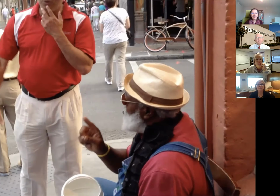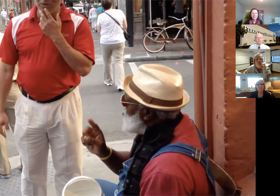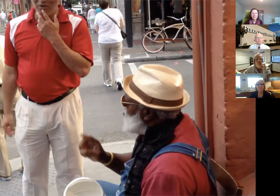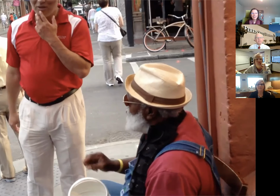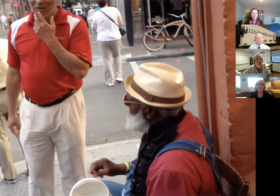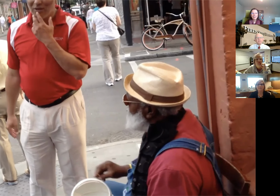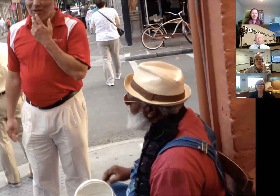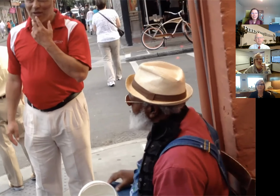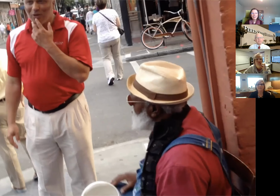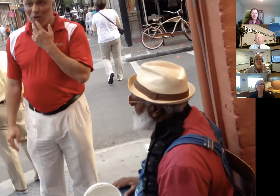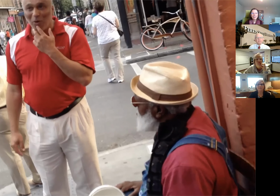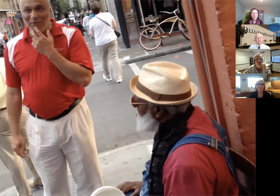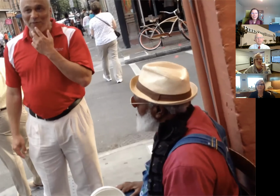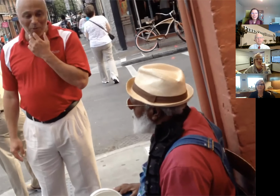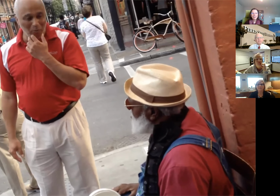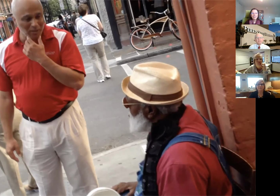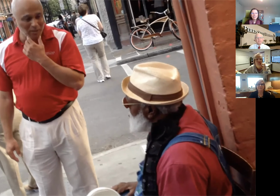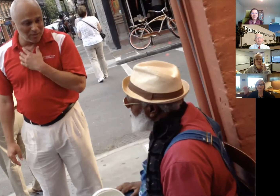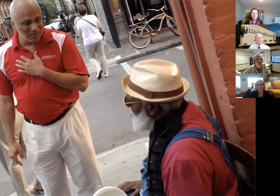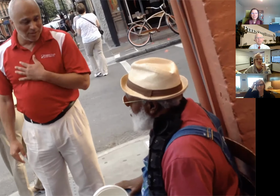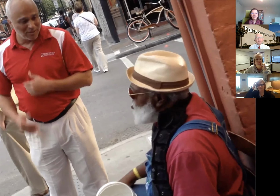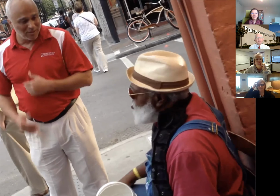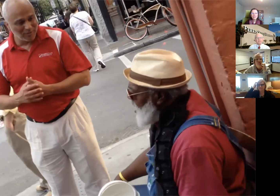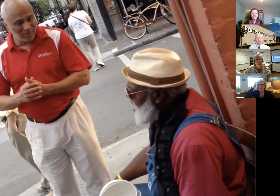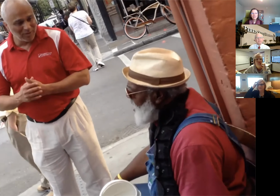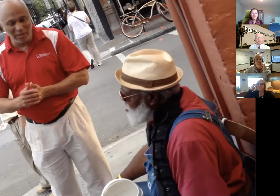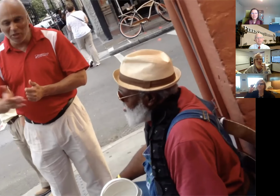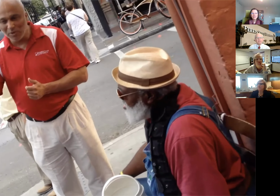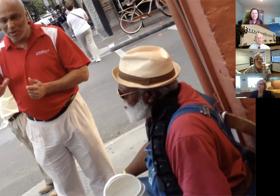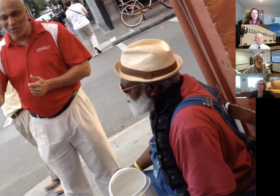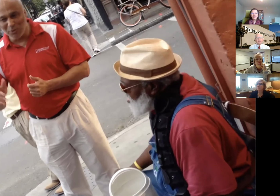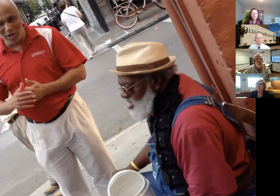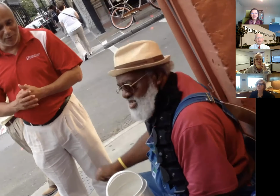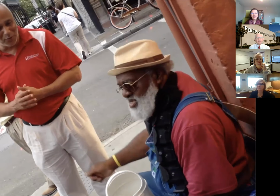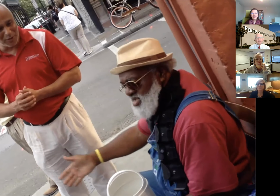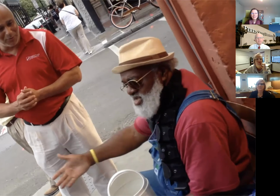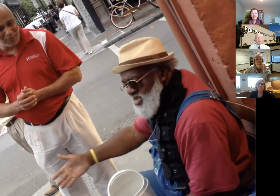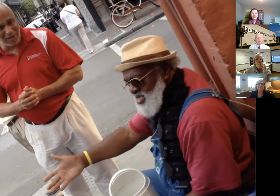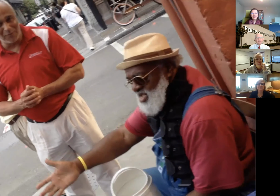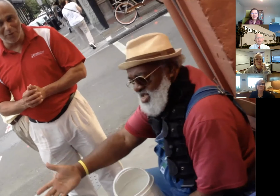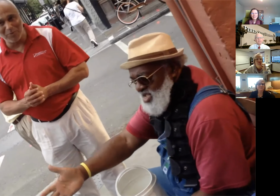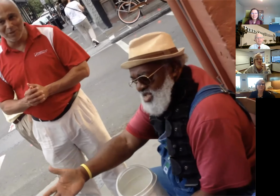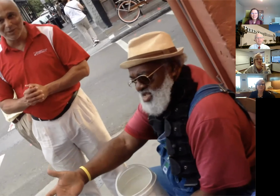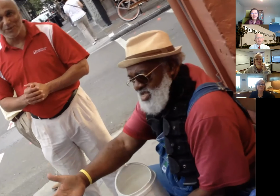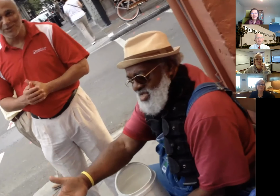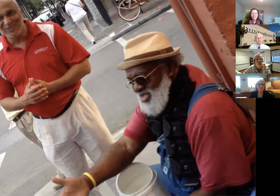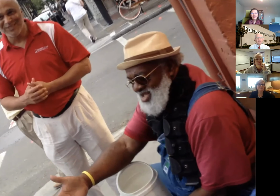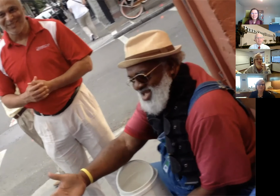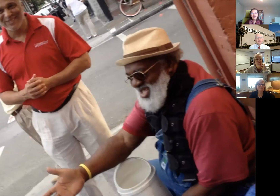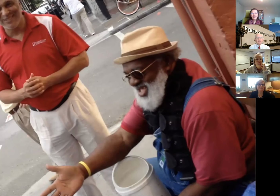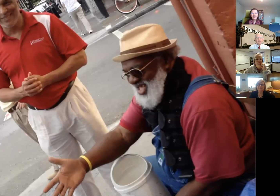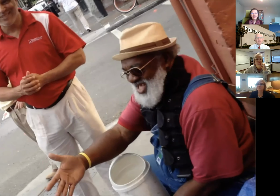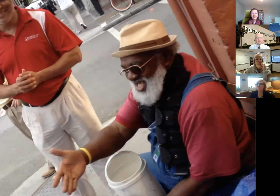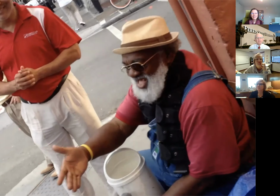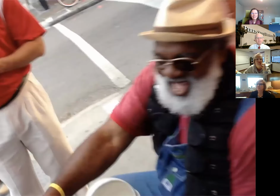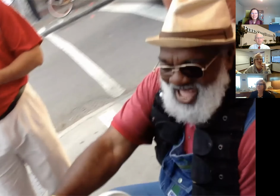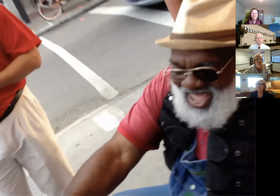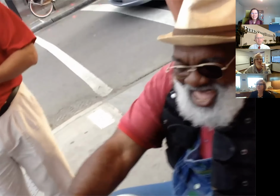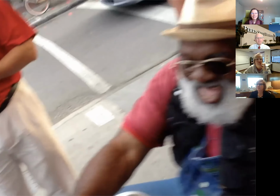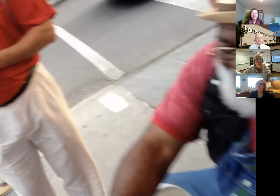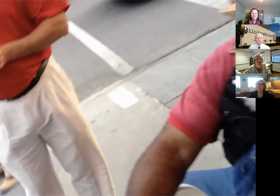from Mobile. Oh, okay. Yeah. These some northern folks here, but I'm from Mobile. South Carolina. South Carolina, right. Yeah. She over